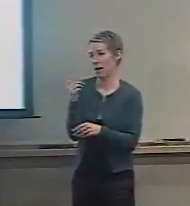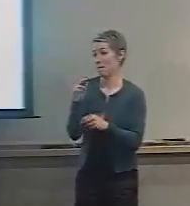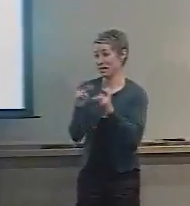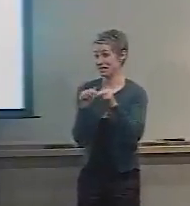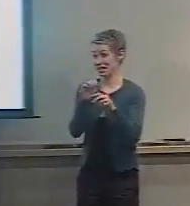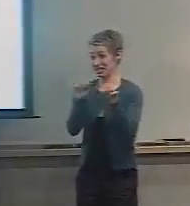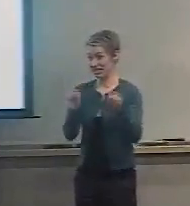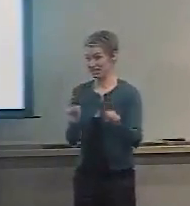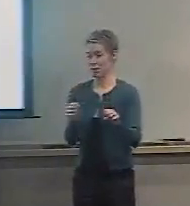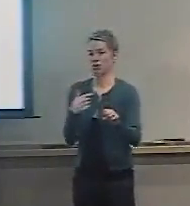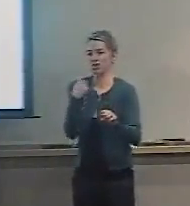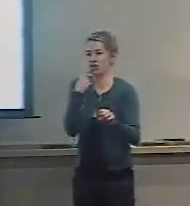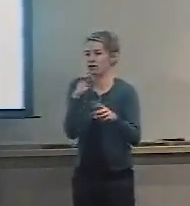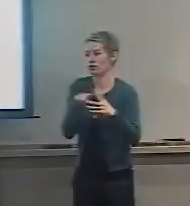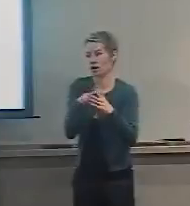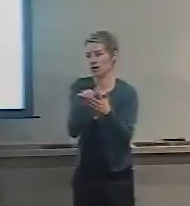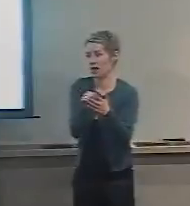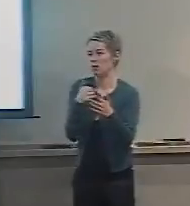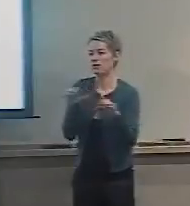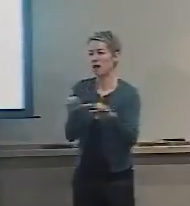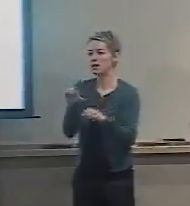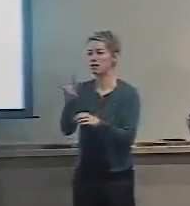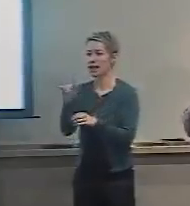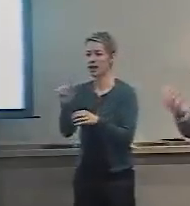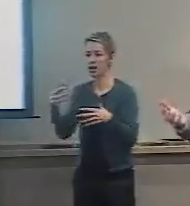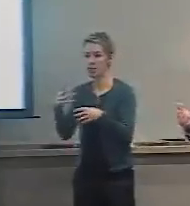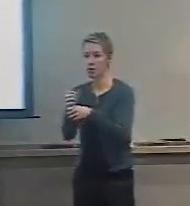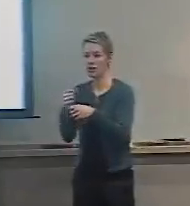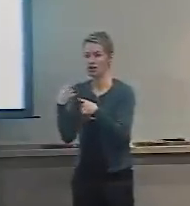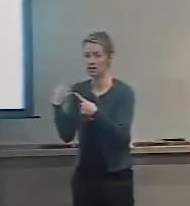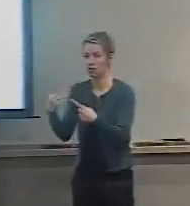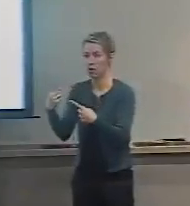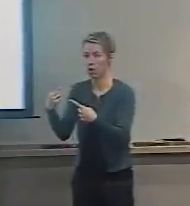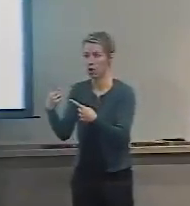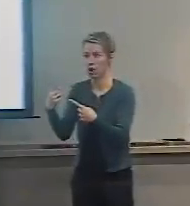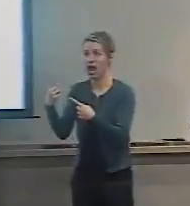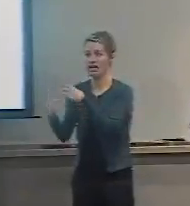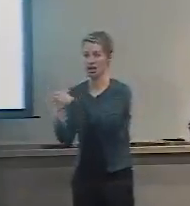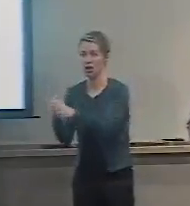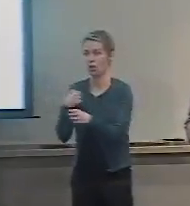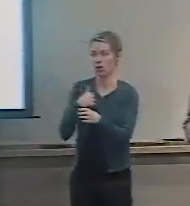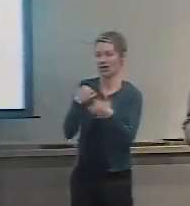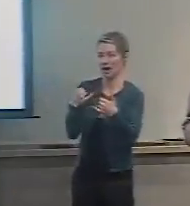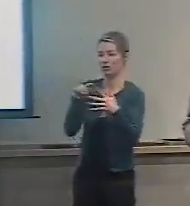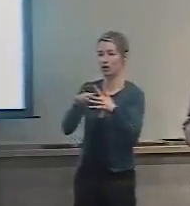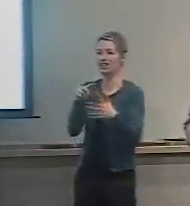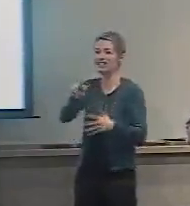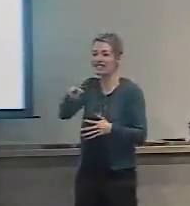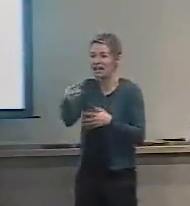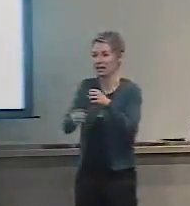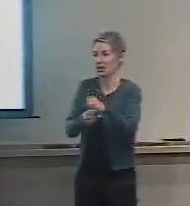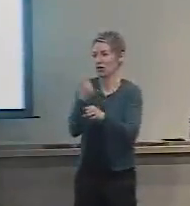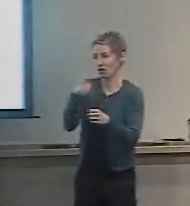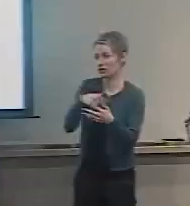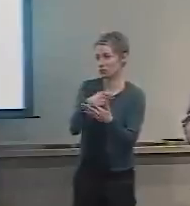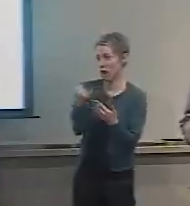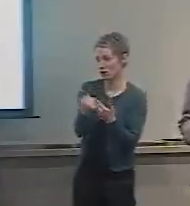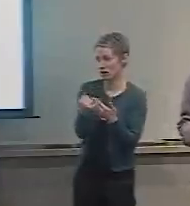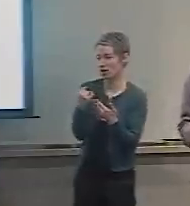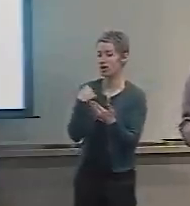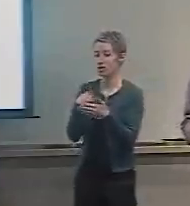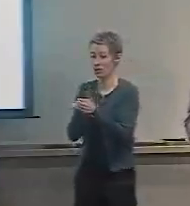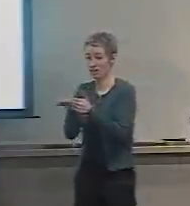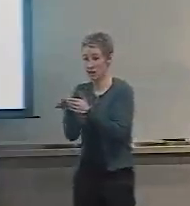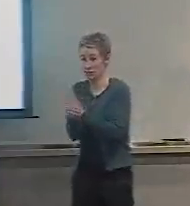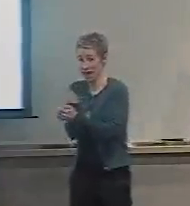too. We've done mostly data compression for the last year. We're only in the second year of the project, and so we developed everything in